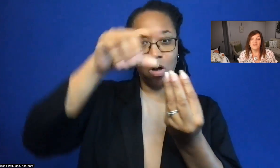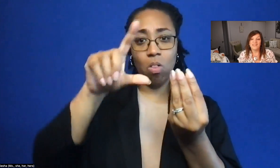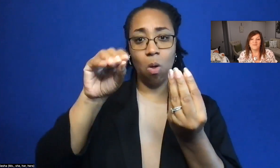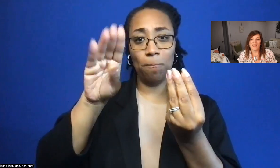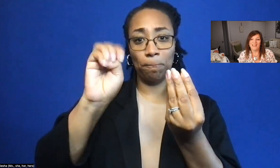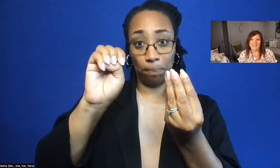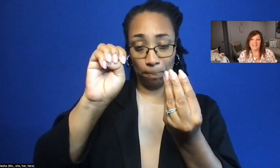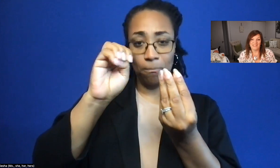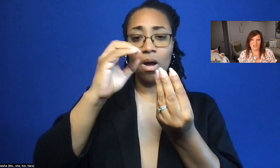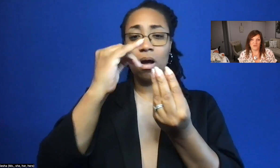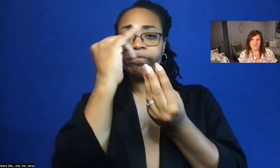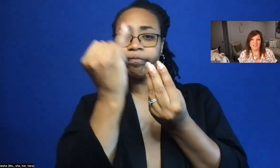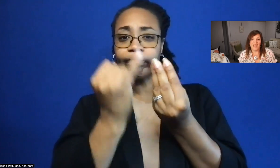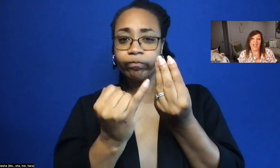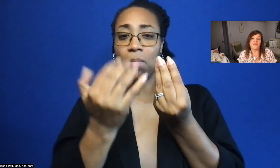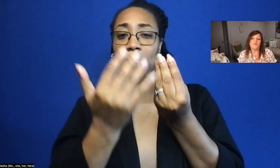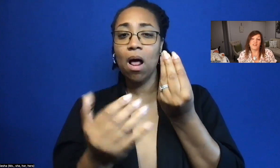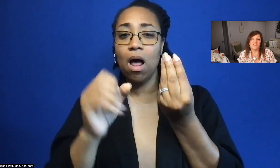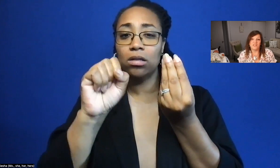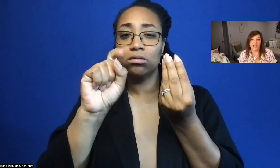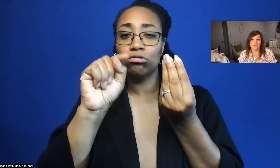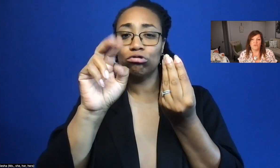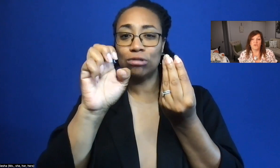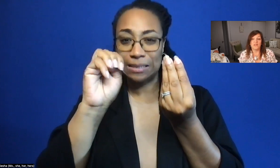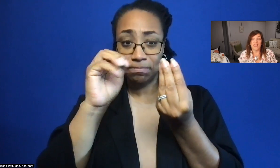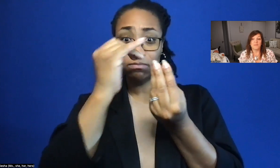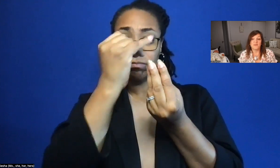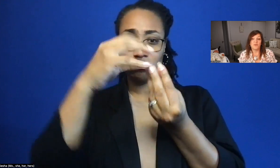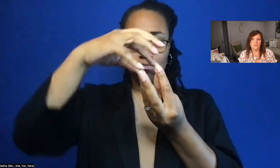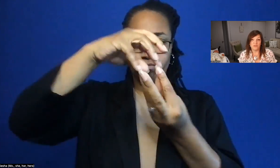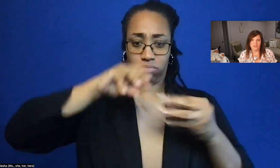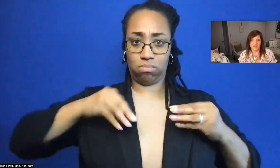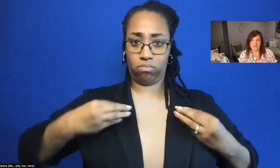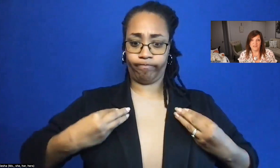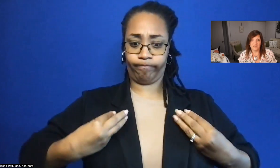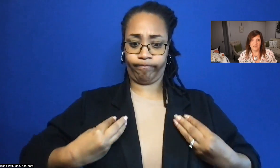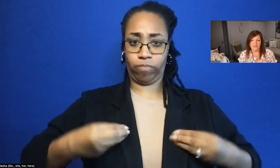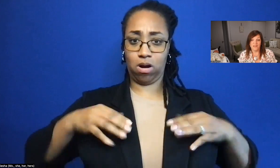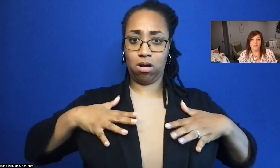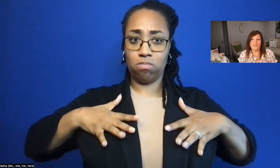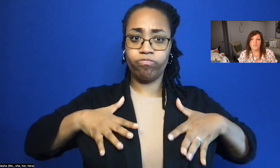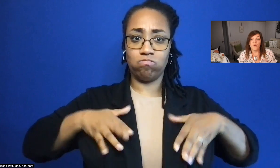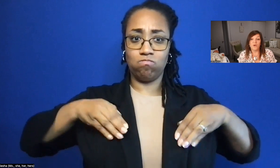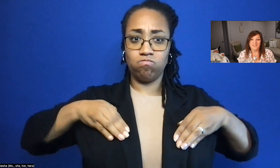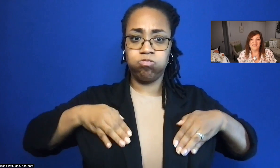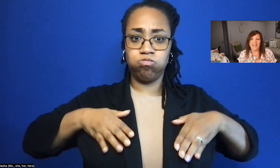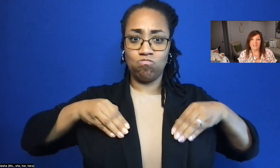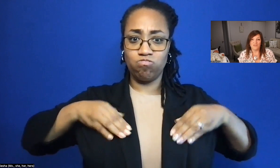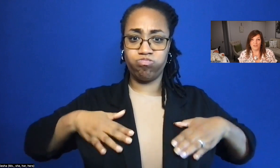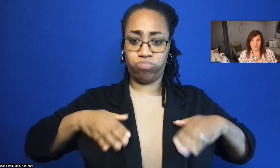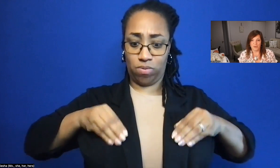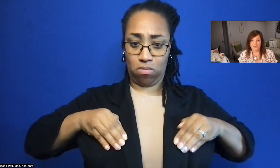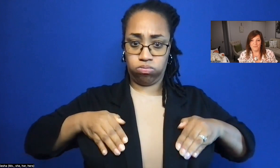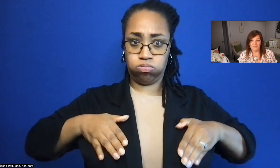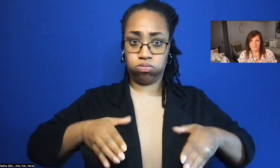Milk is made in these lobes and funneled down through collapsible milk ducts to pores at the end of